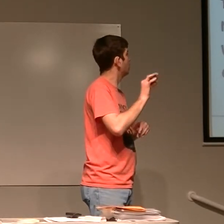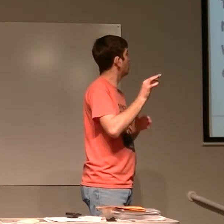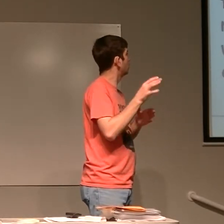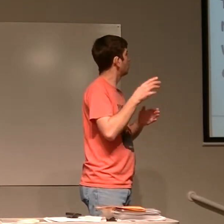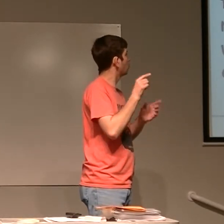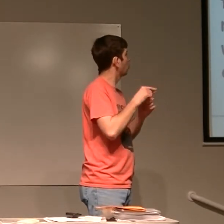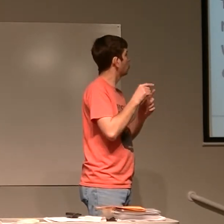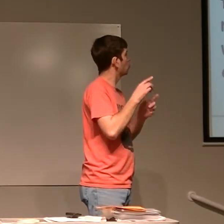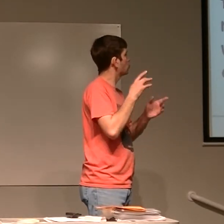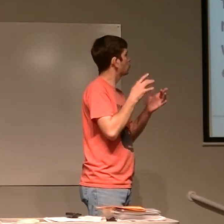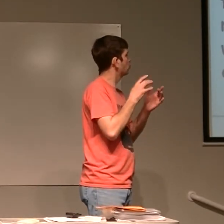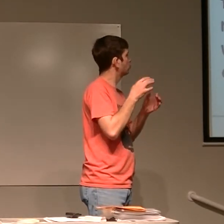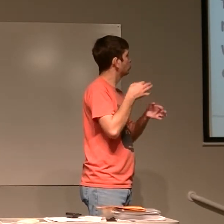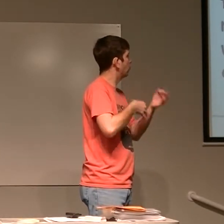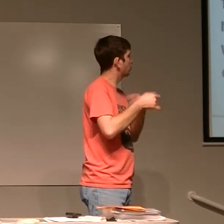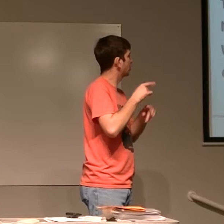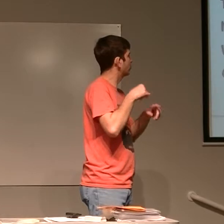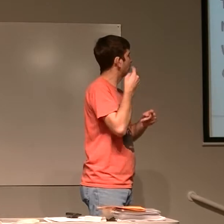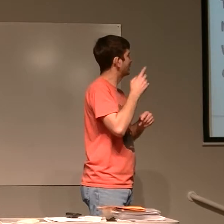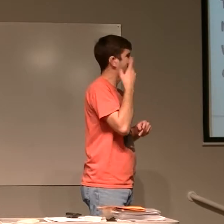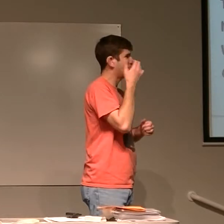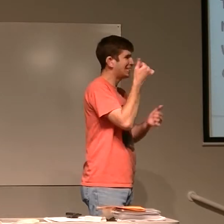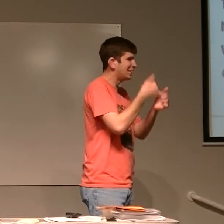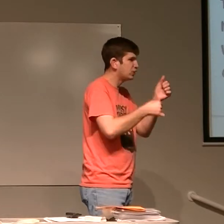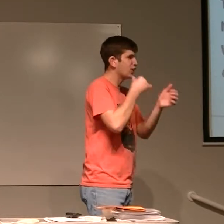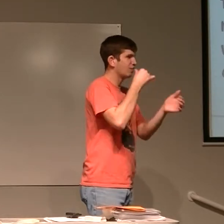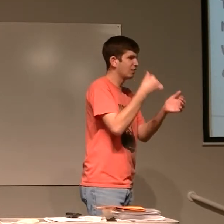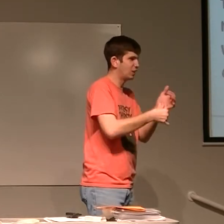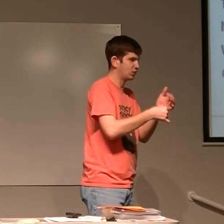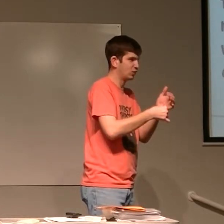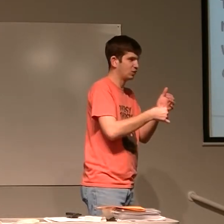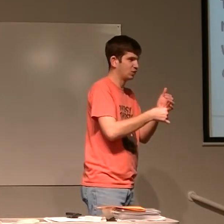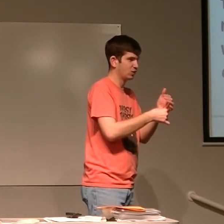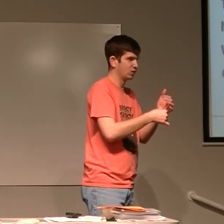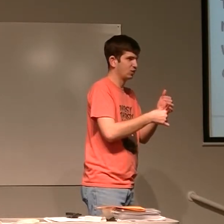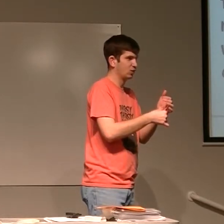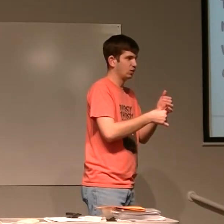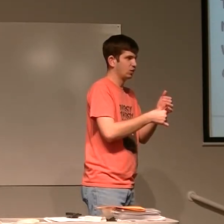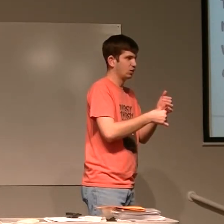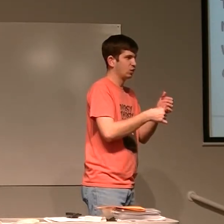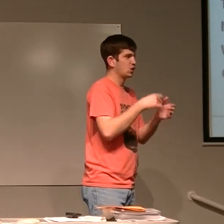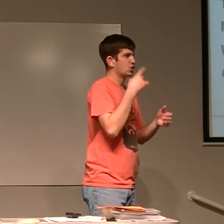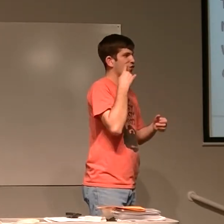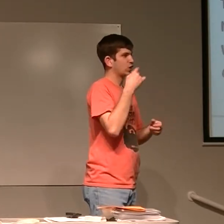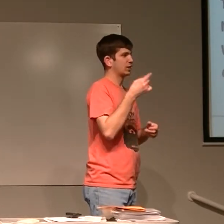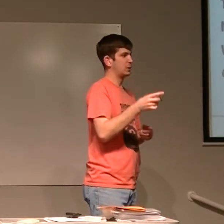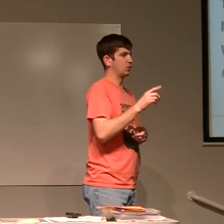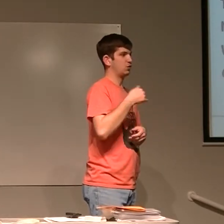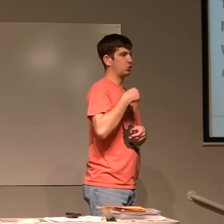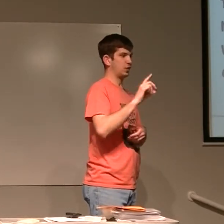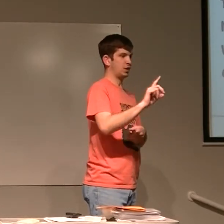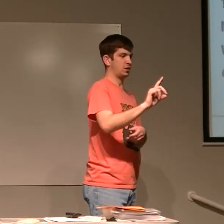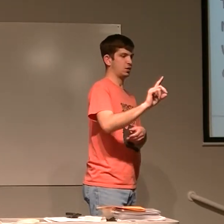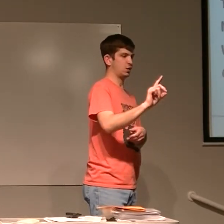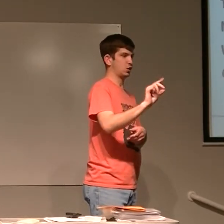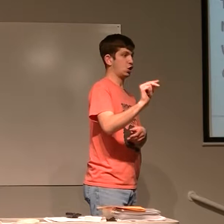of the word rather than trying to see each letter. So for example, if you see